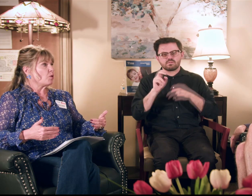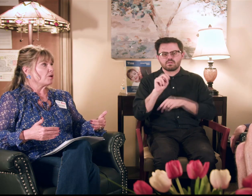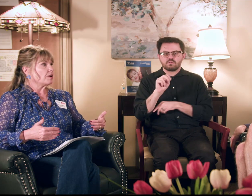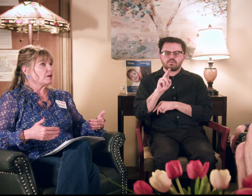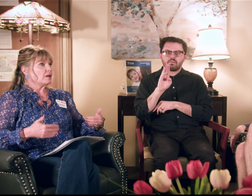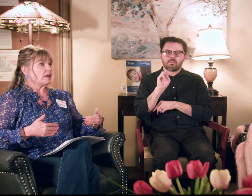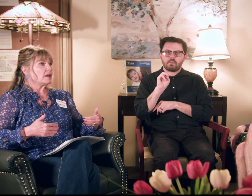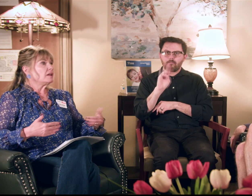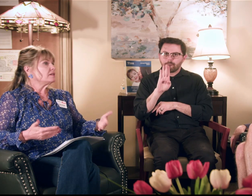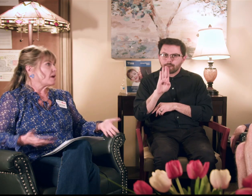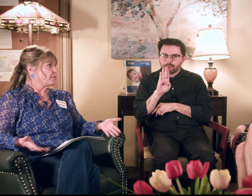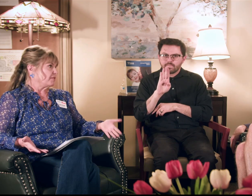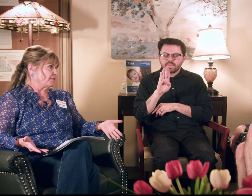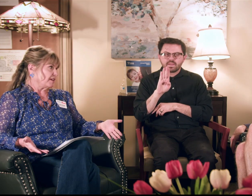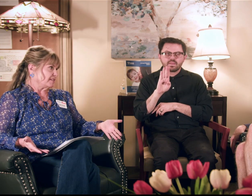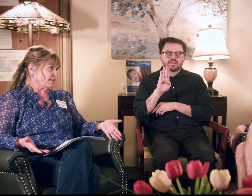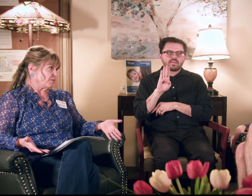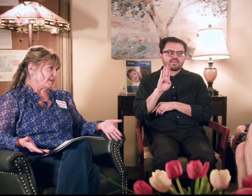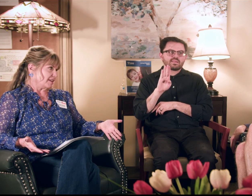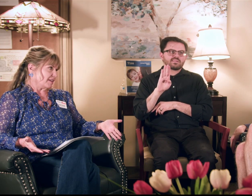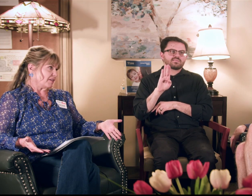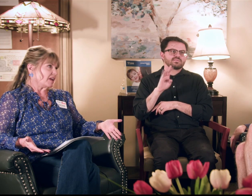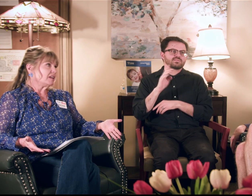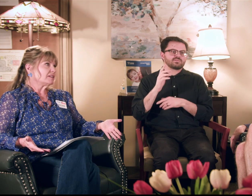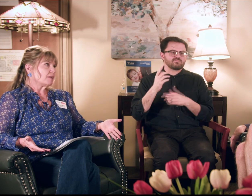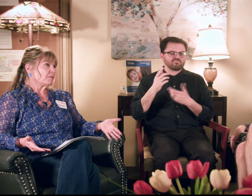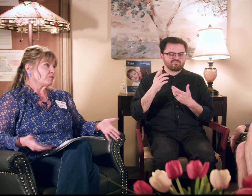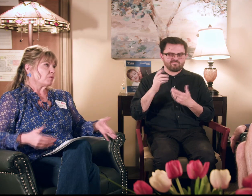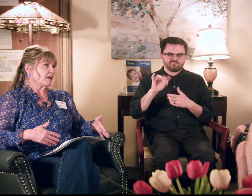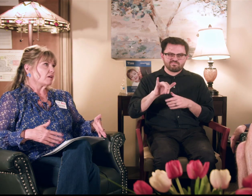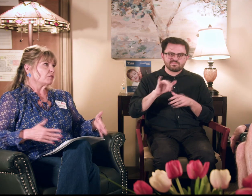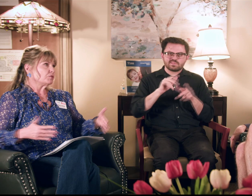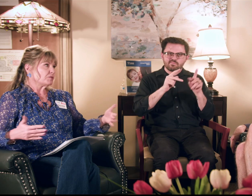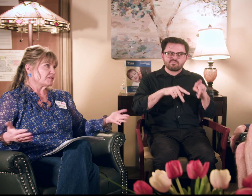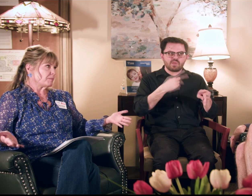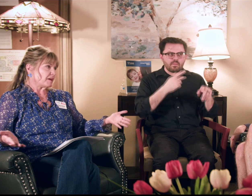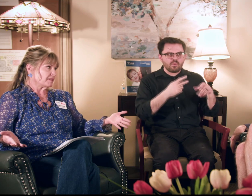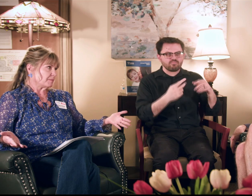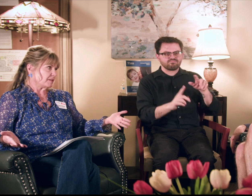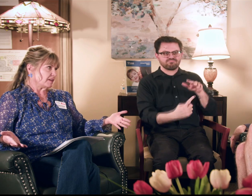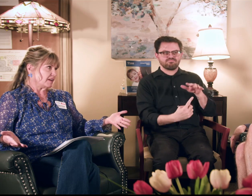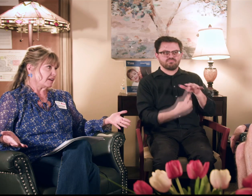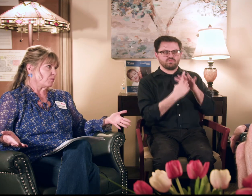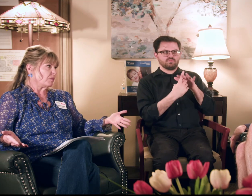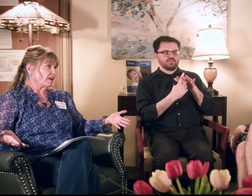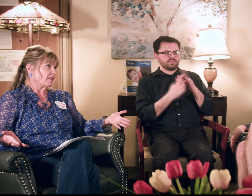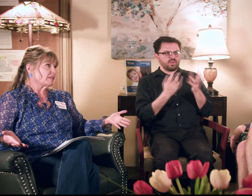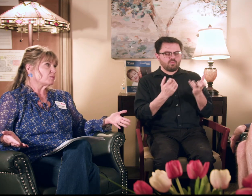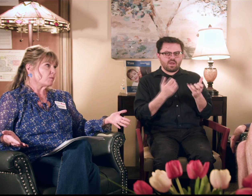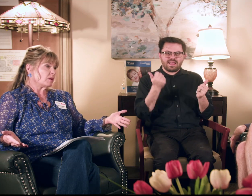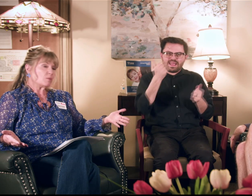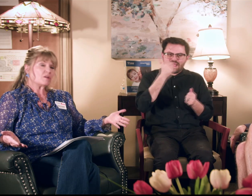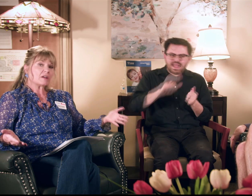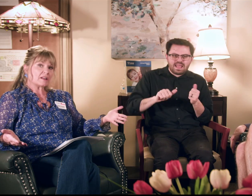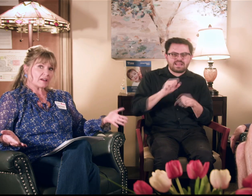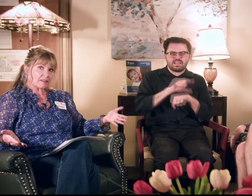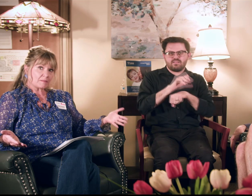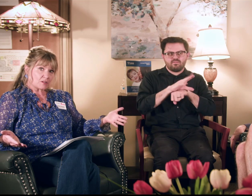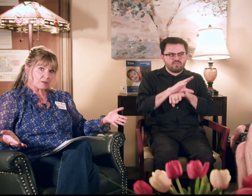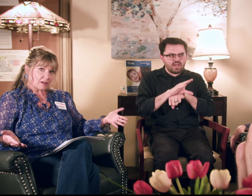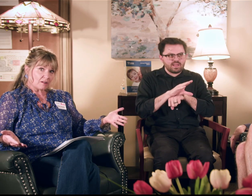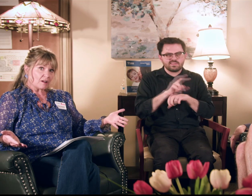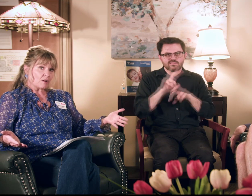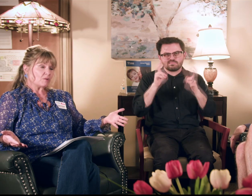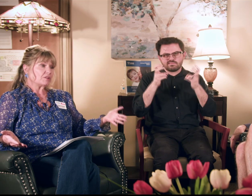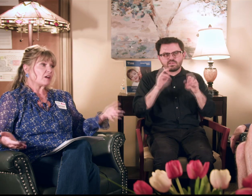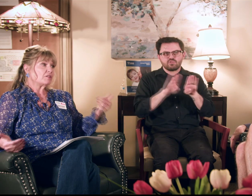in for any type of advice that we can give, any type of what I call doors of possibility. And that's what we will connect